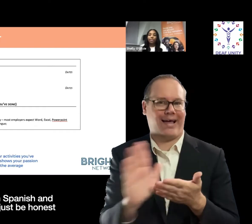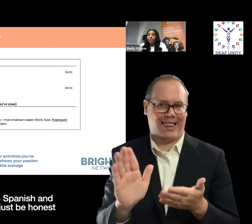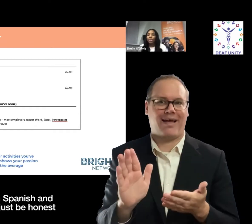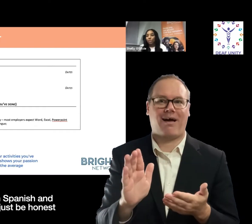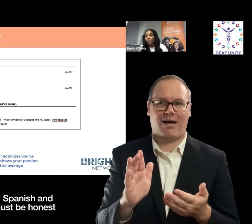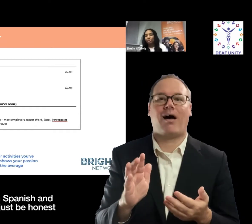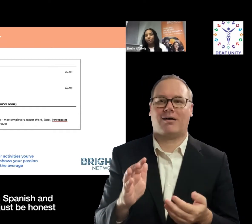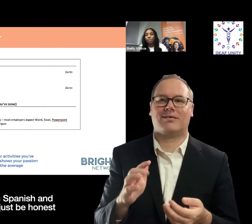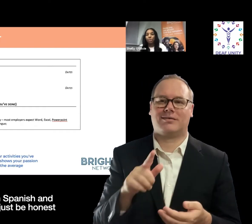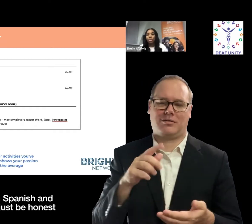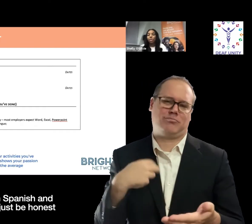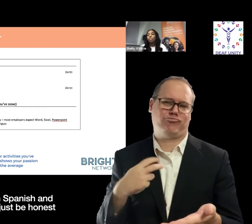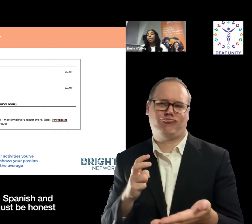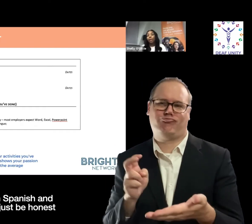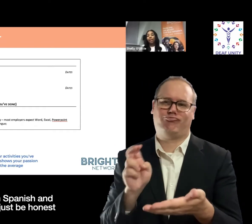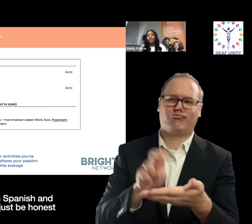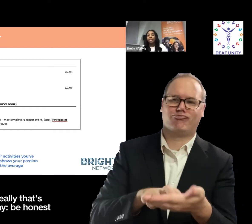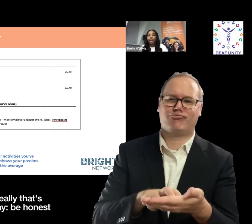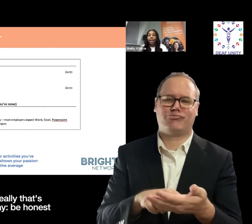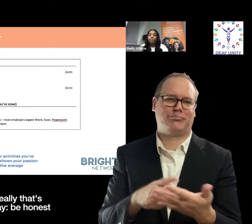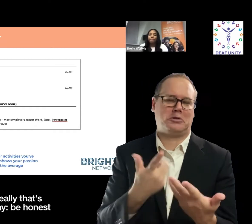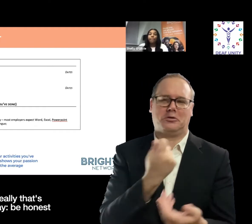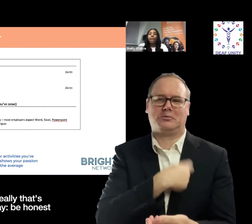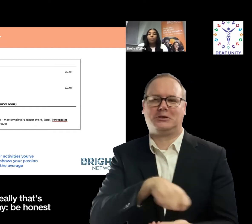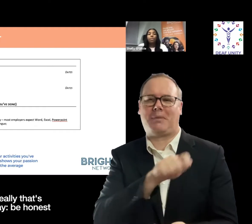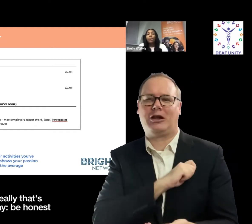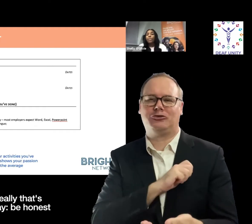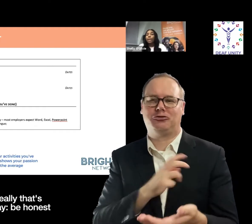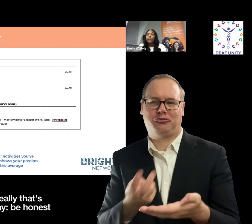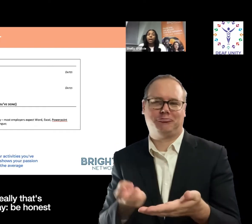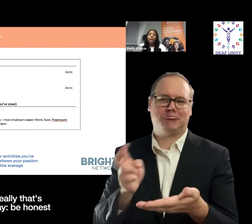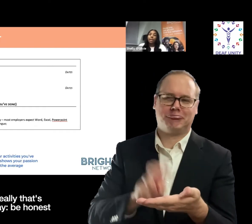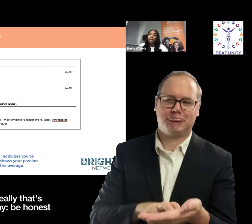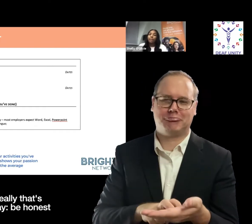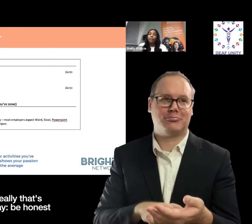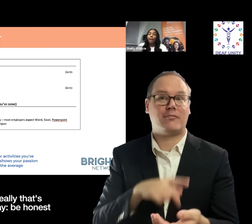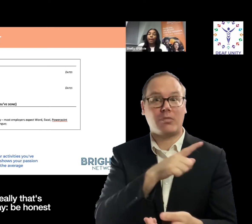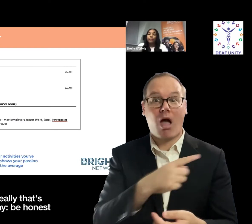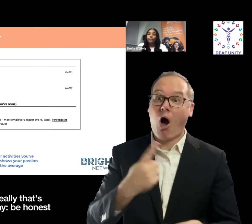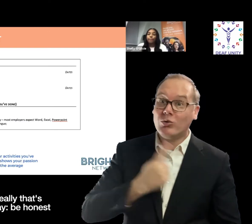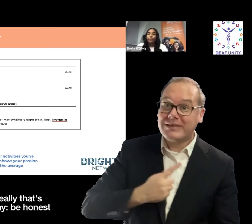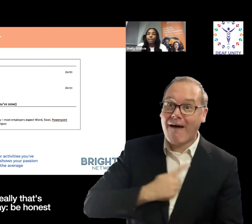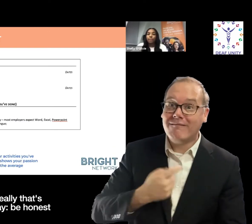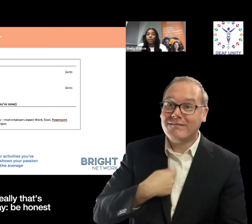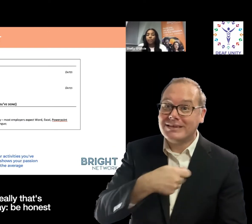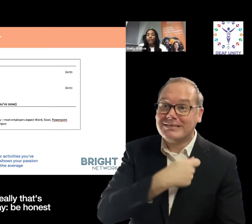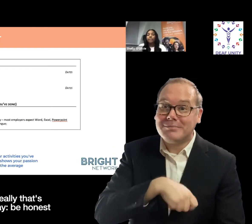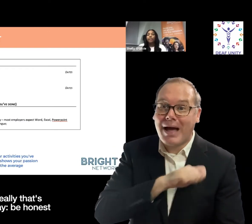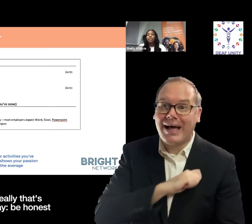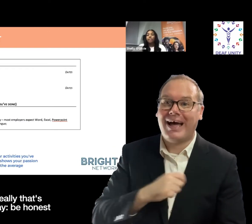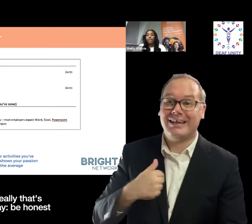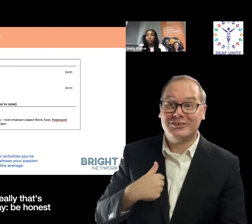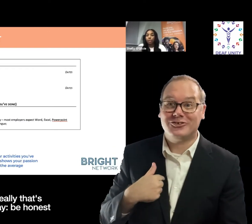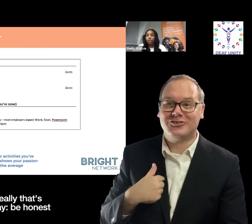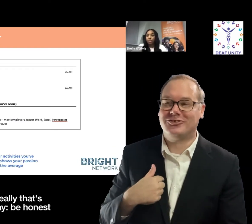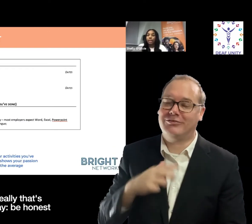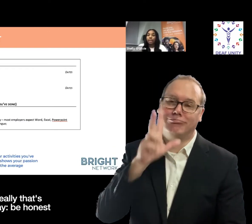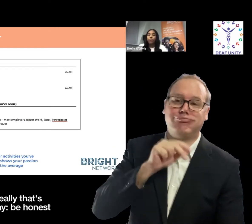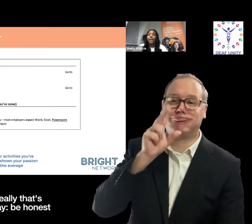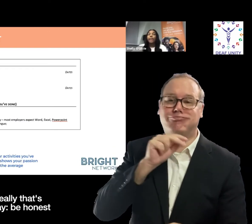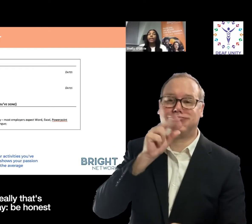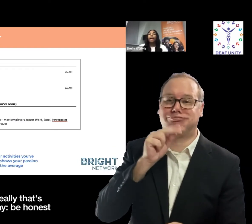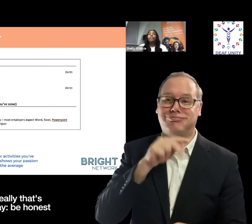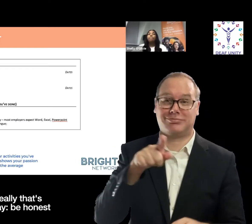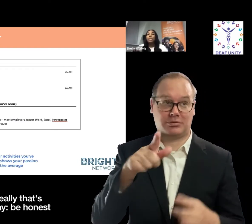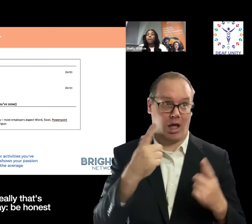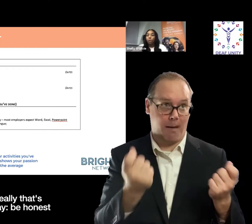don't know how to respond. So just be honest there. Throughout the entire CV, really. That's one that you should take